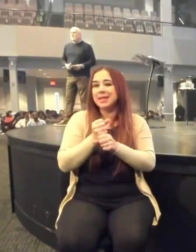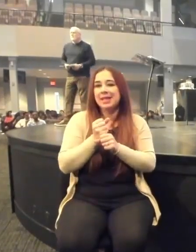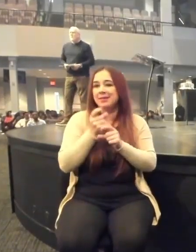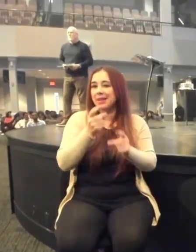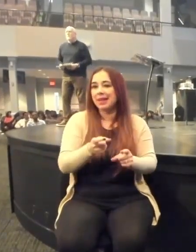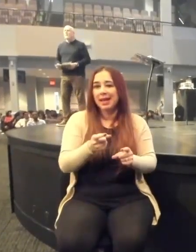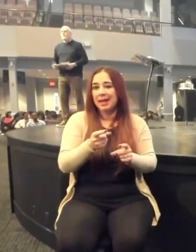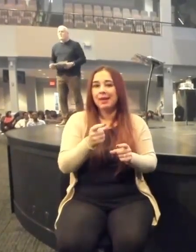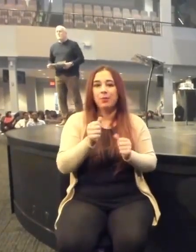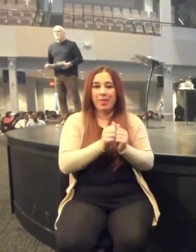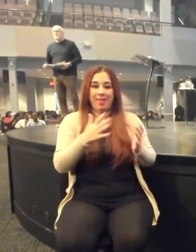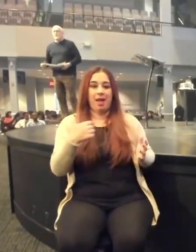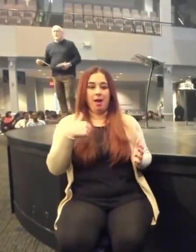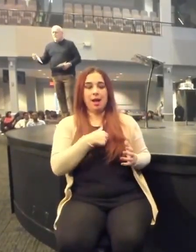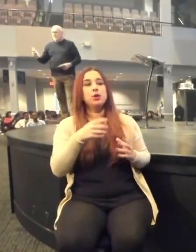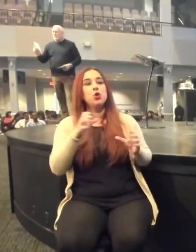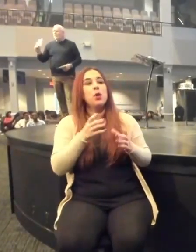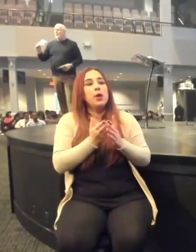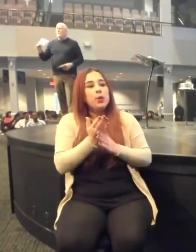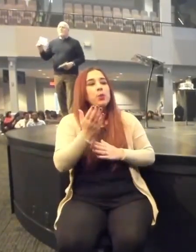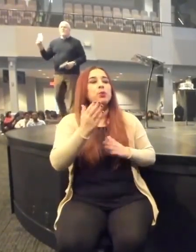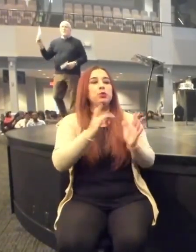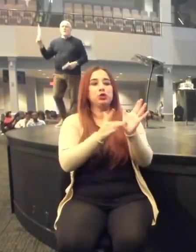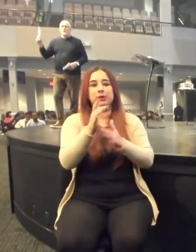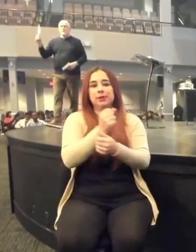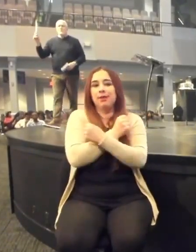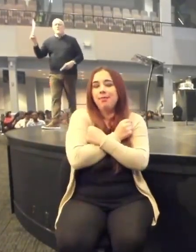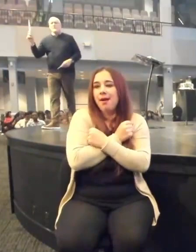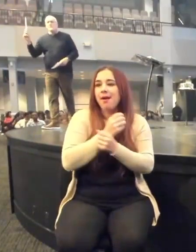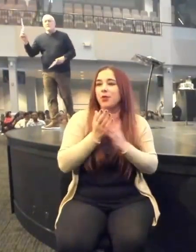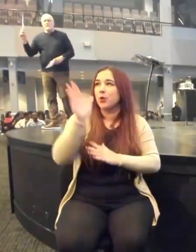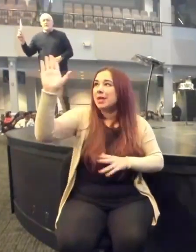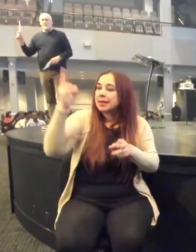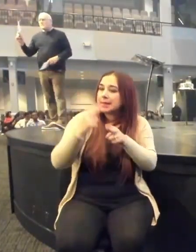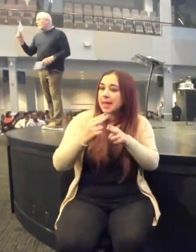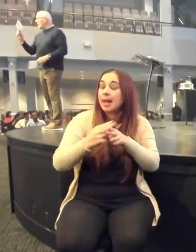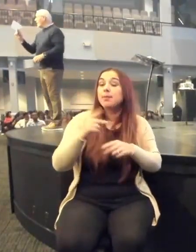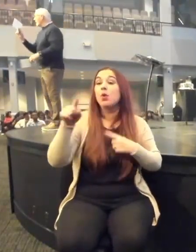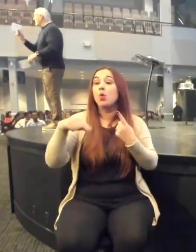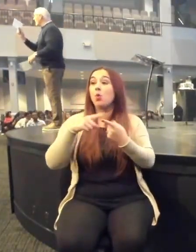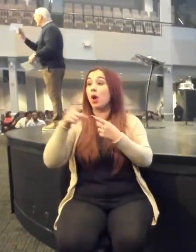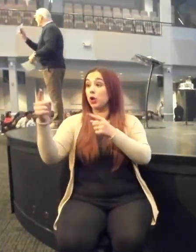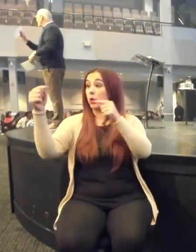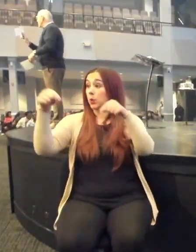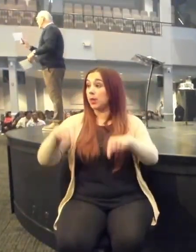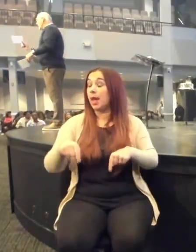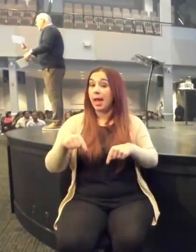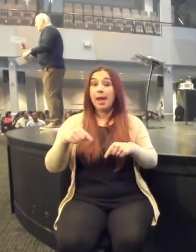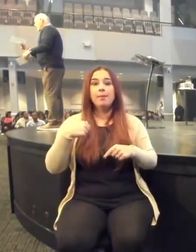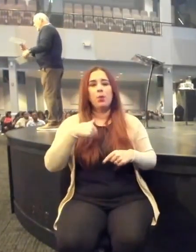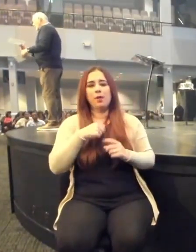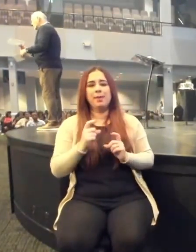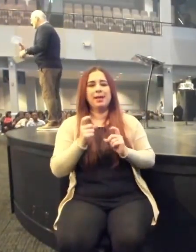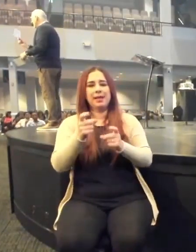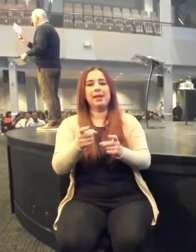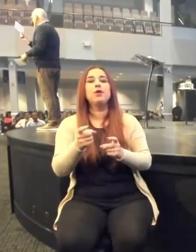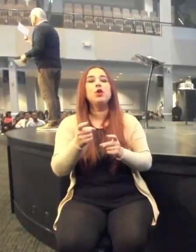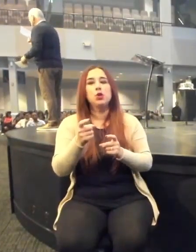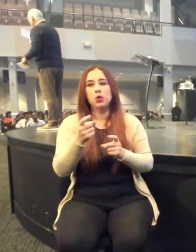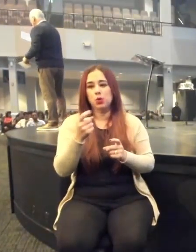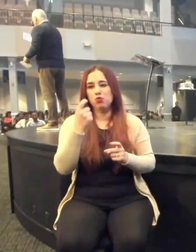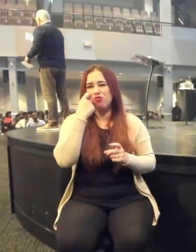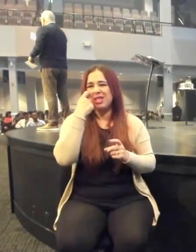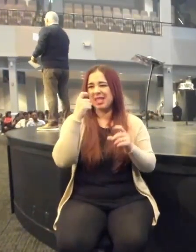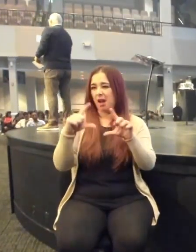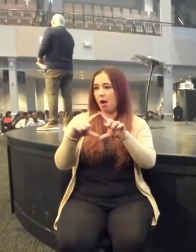of Jesus and with the love of Jesus. So when you came in this weekend, you should have received again, as we've been offering you each weekend recently, this